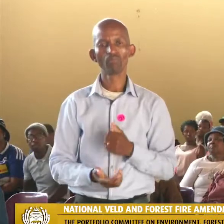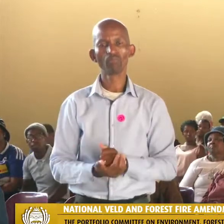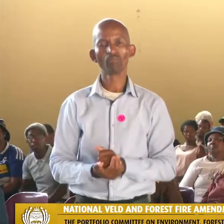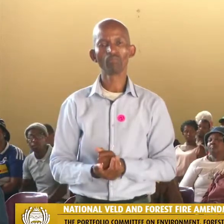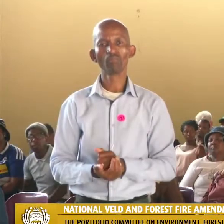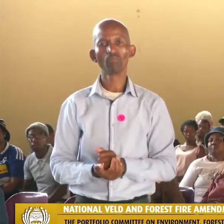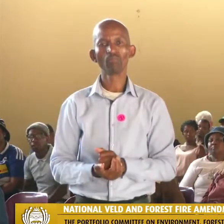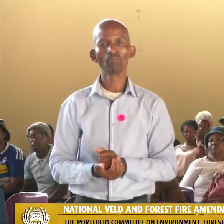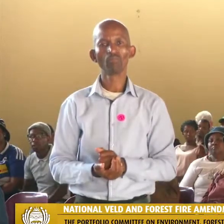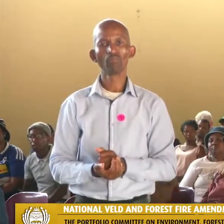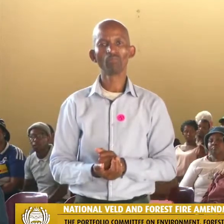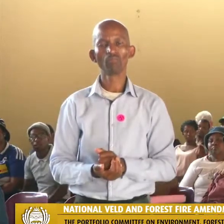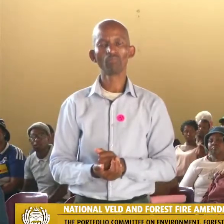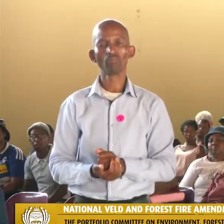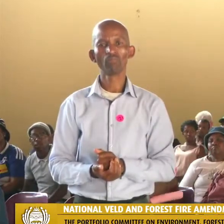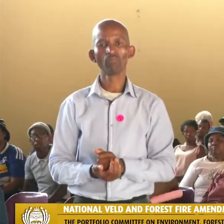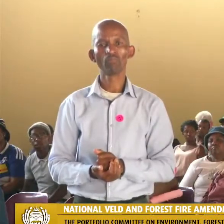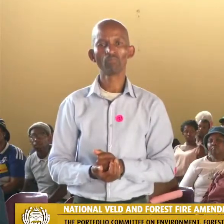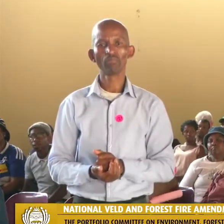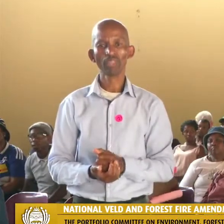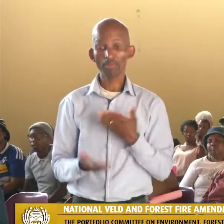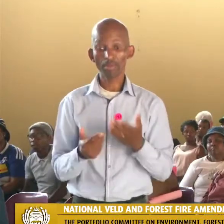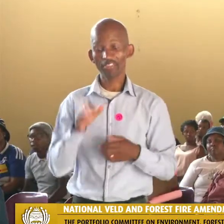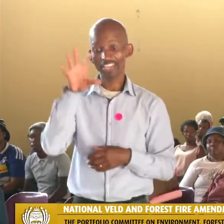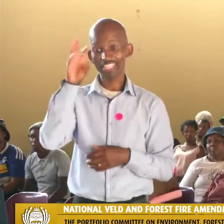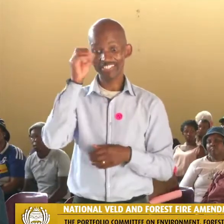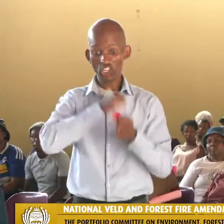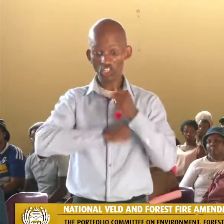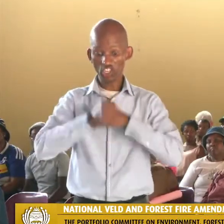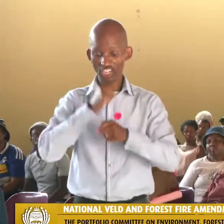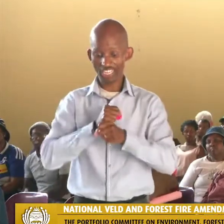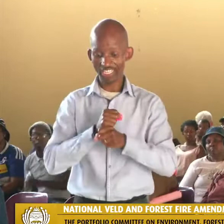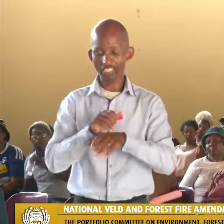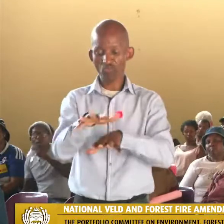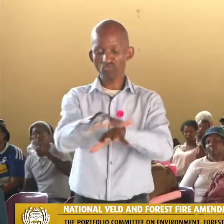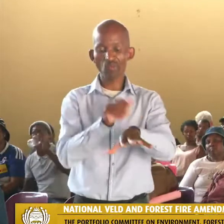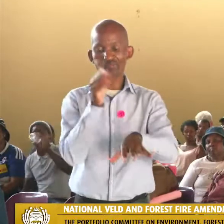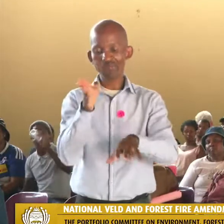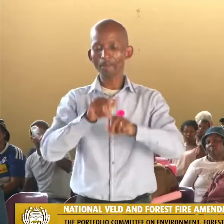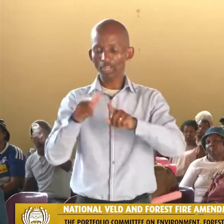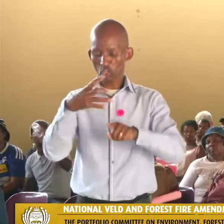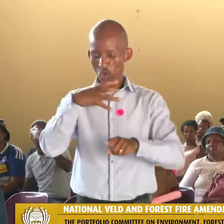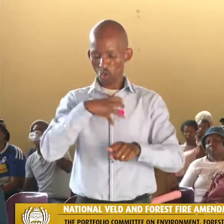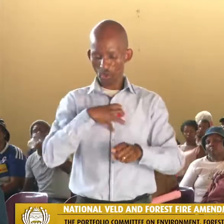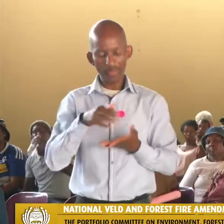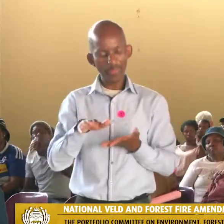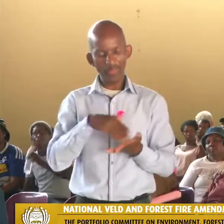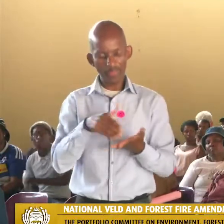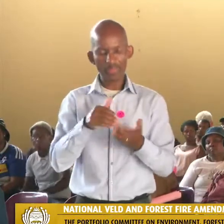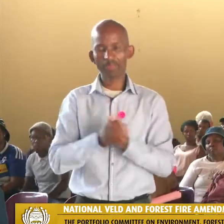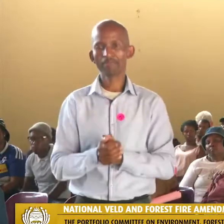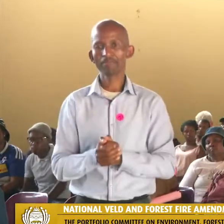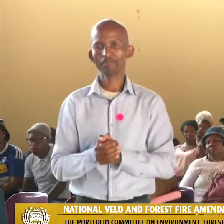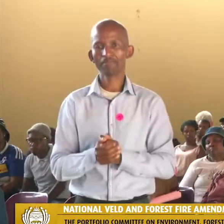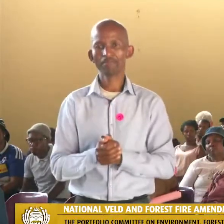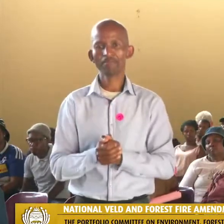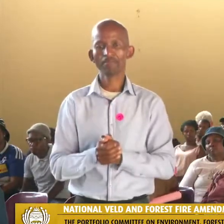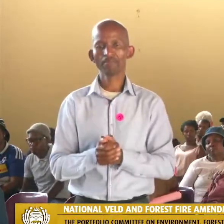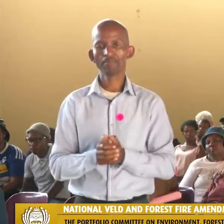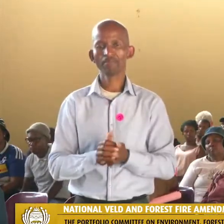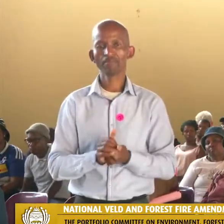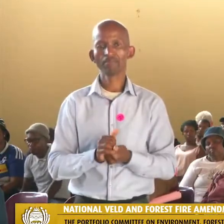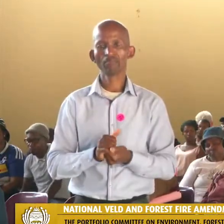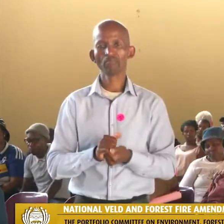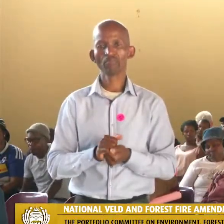them. O kry-a maybe le 30 years ploto eo the owner re sa e tsebe. E dula batho ba bantsho. You'll find the person